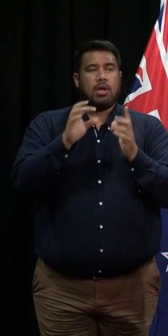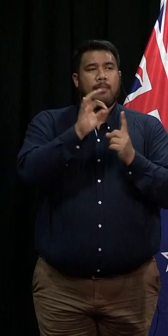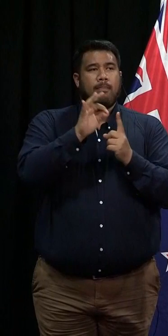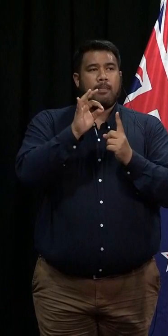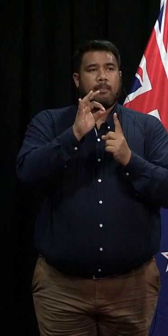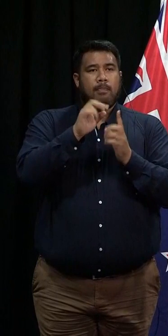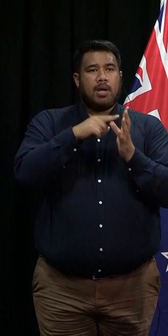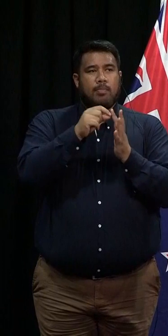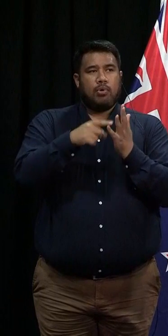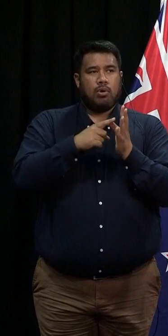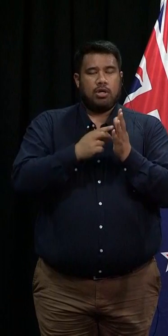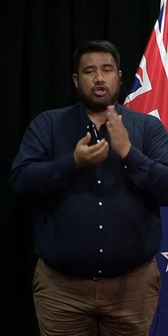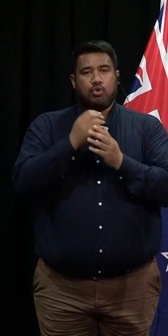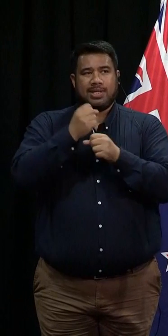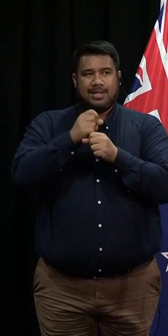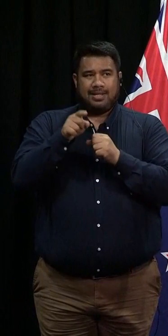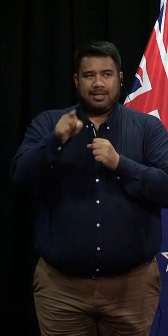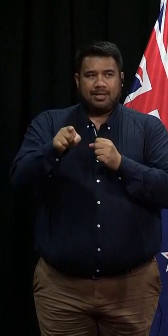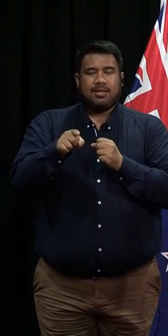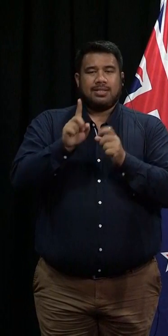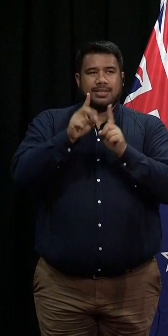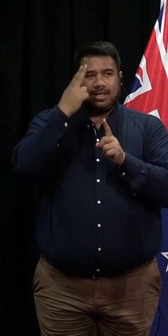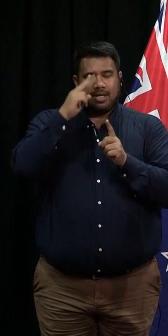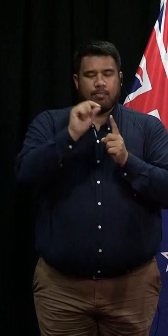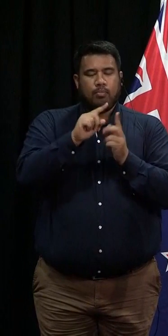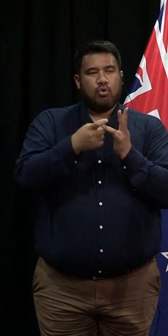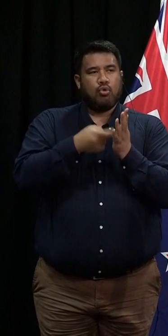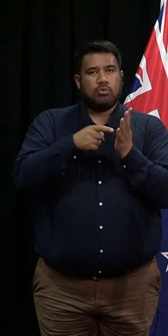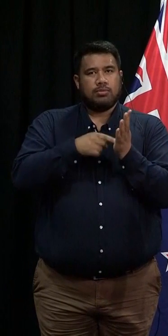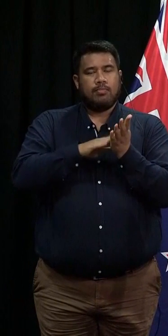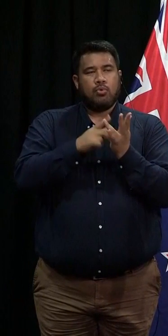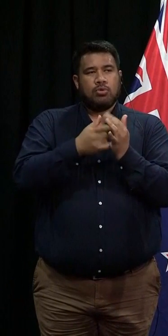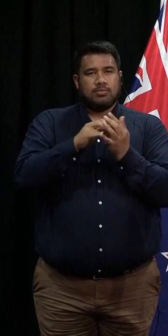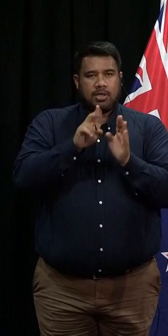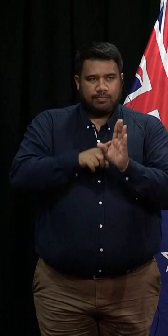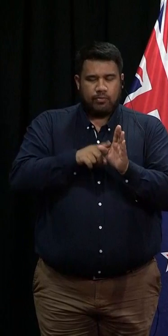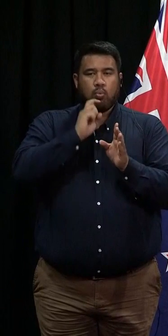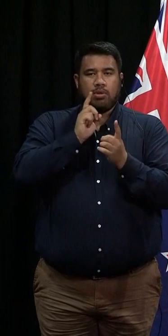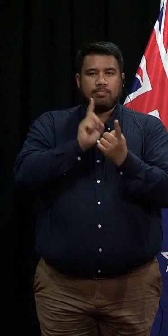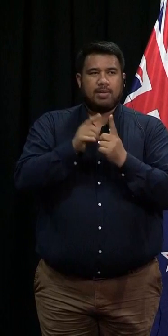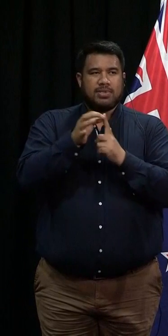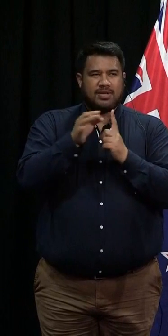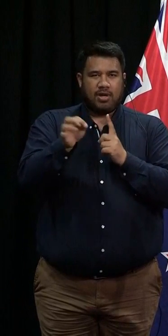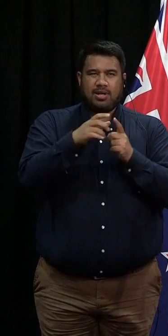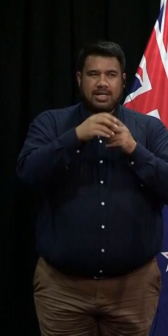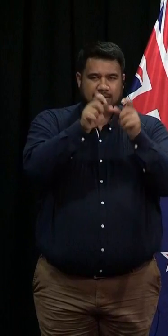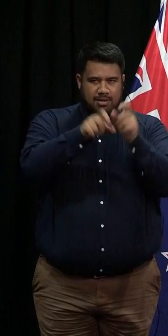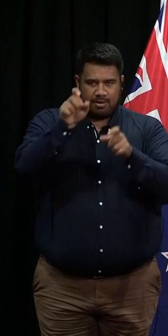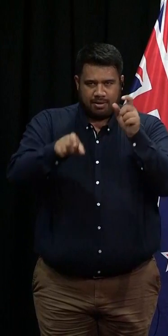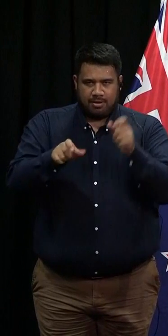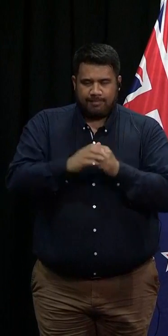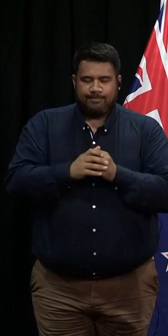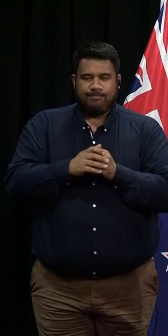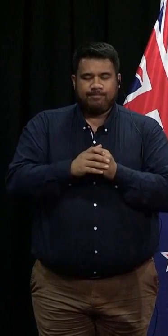meet with regional counterparts and attend a meeting with Pacific Island leaders. The focus of the trip is, of course, on